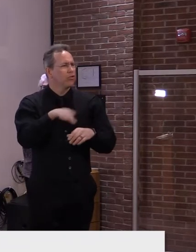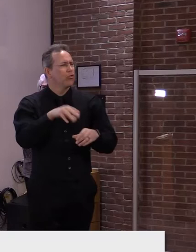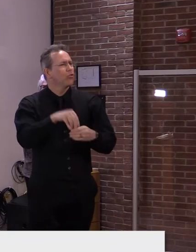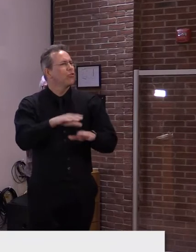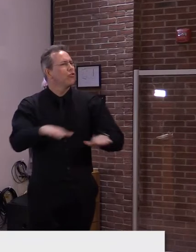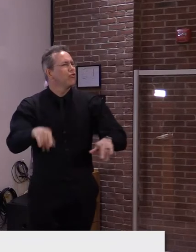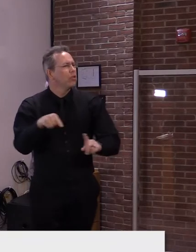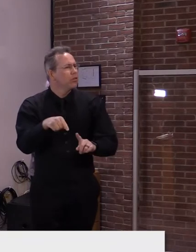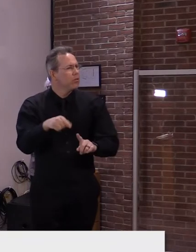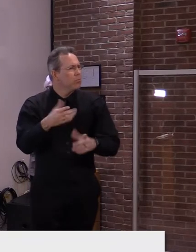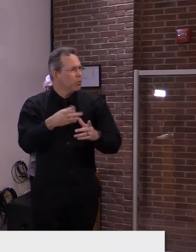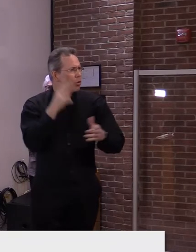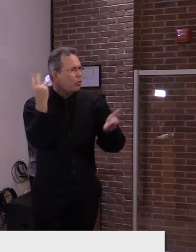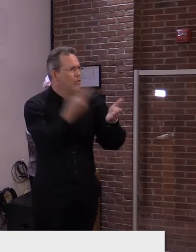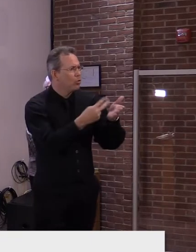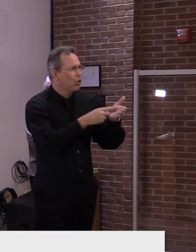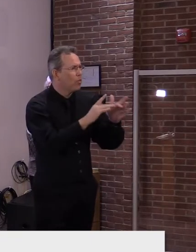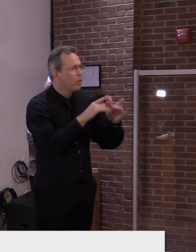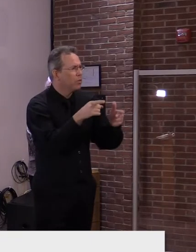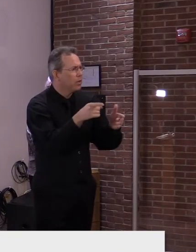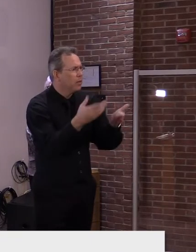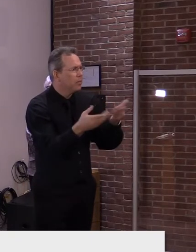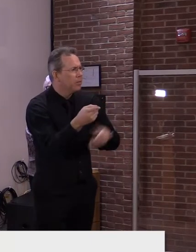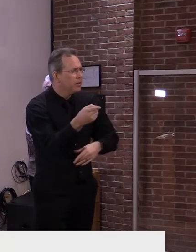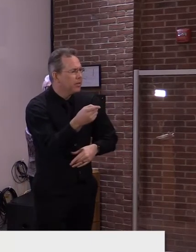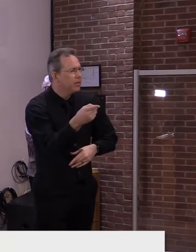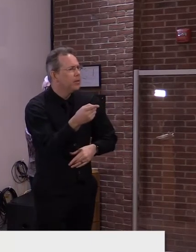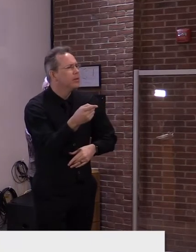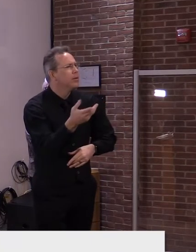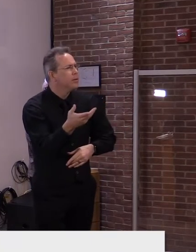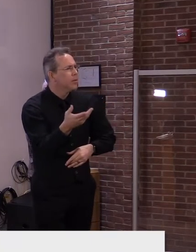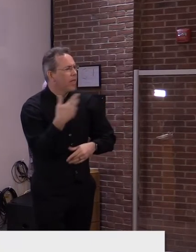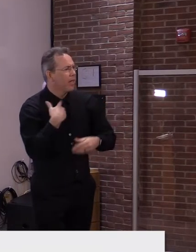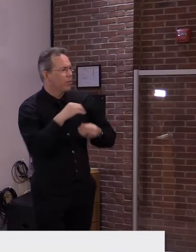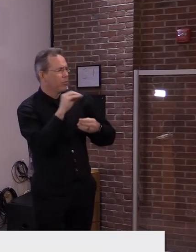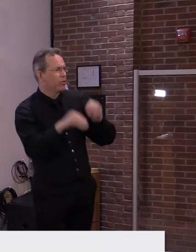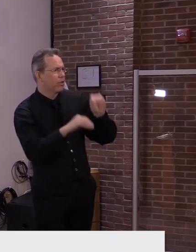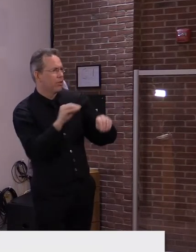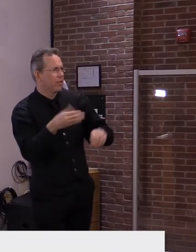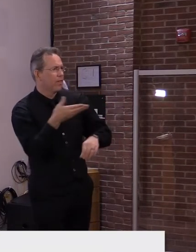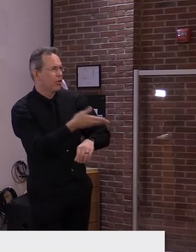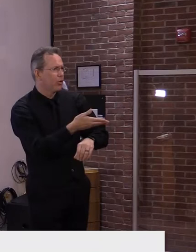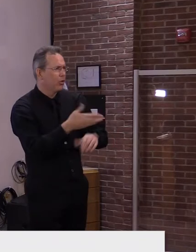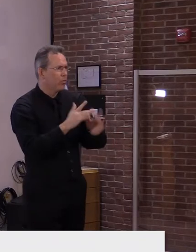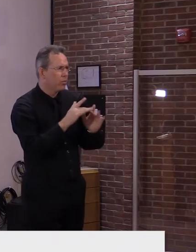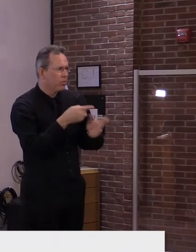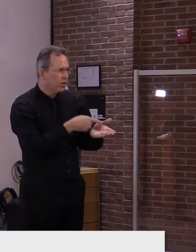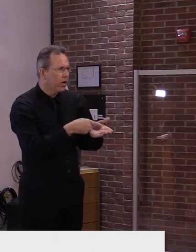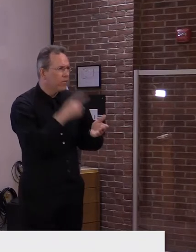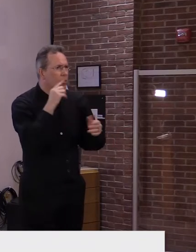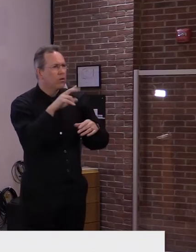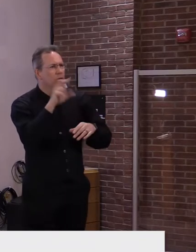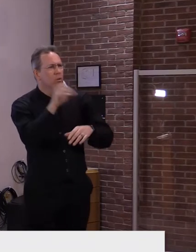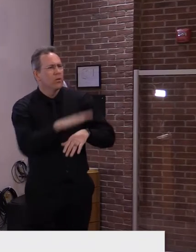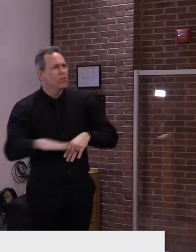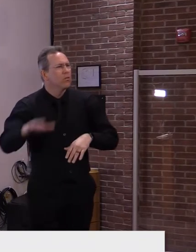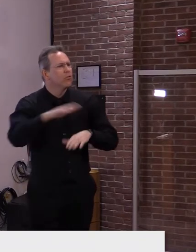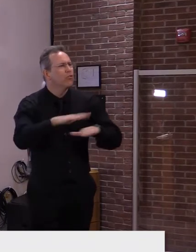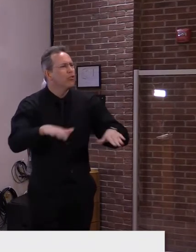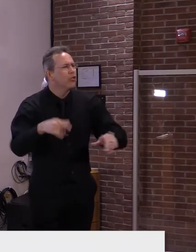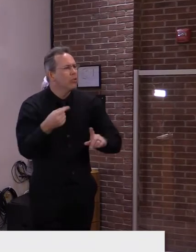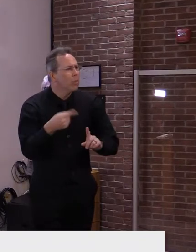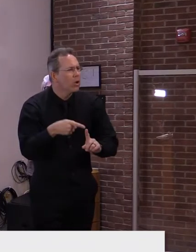13%, with the majority of those being in the 18 and 19-year-old